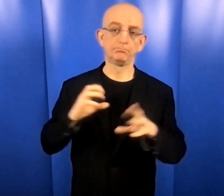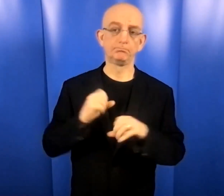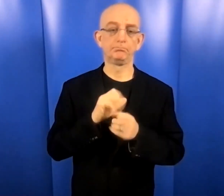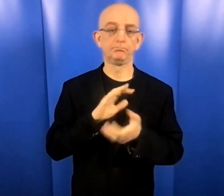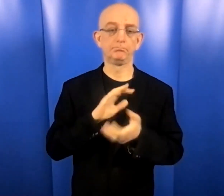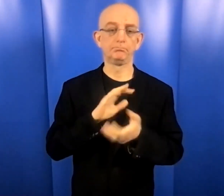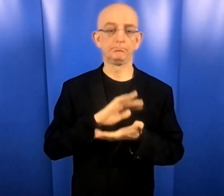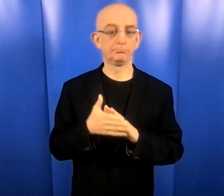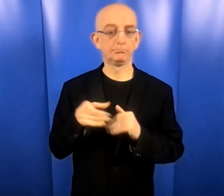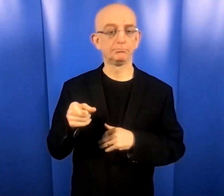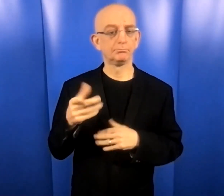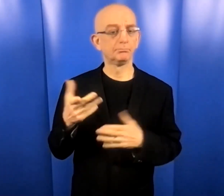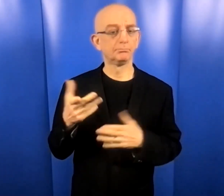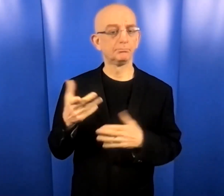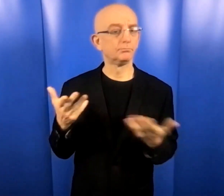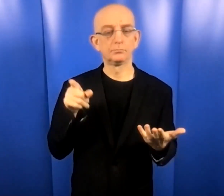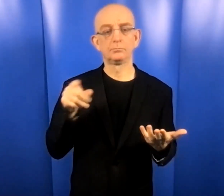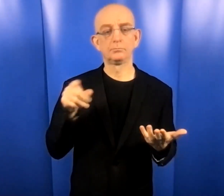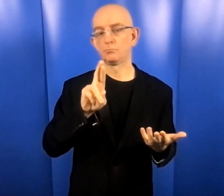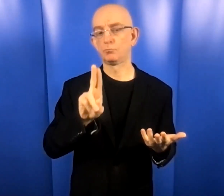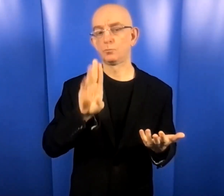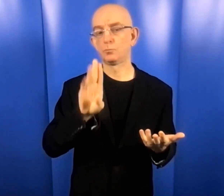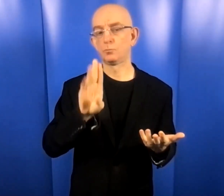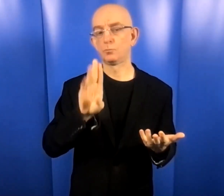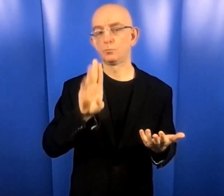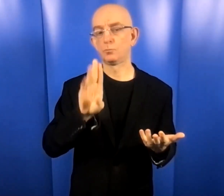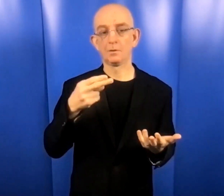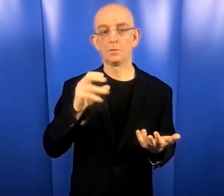together with this session.